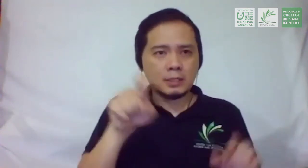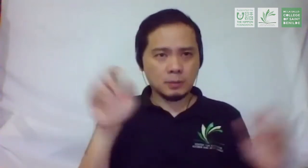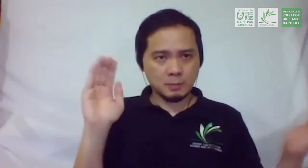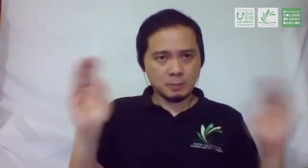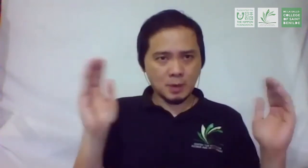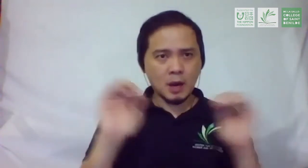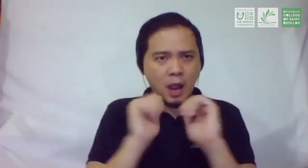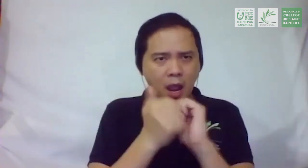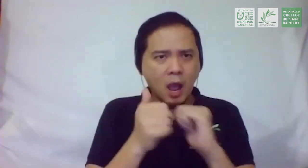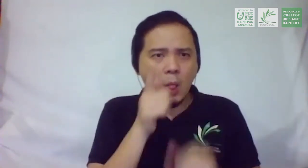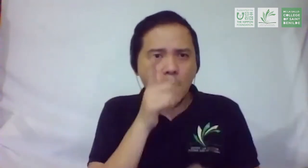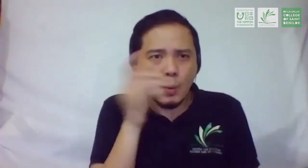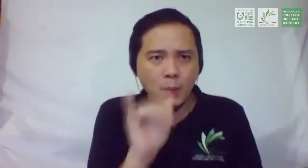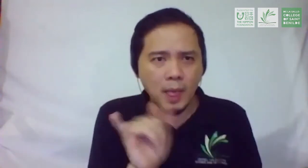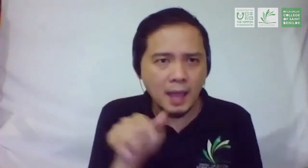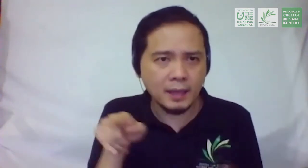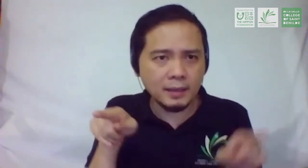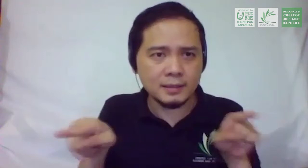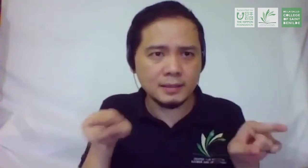Okay.